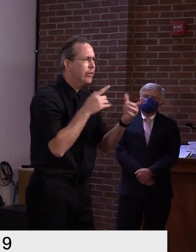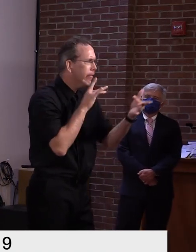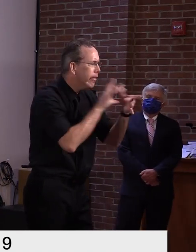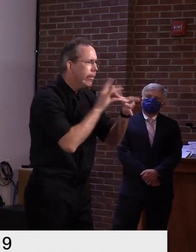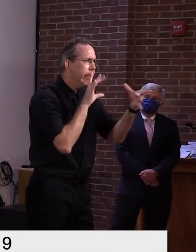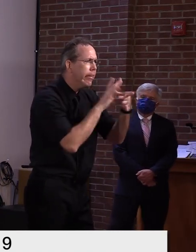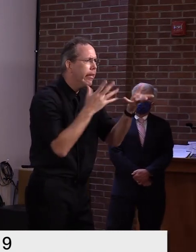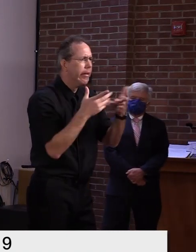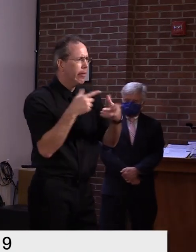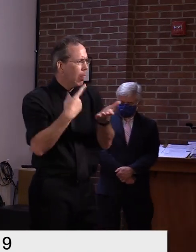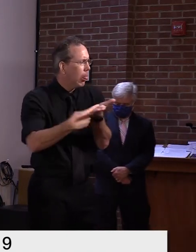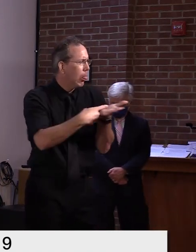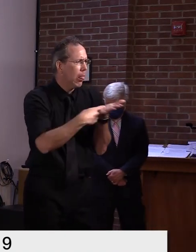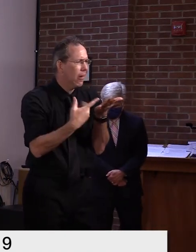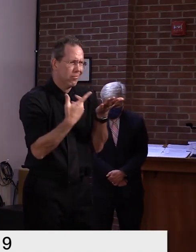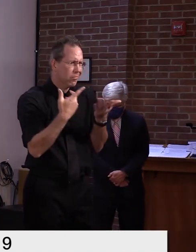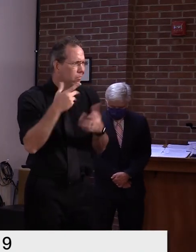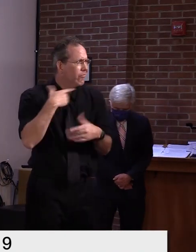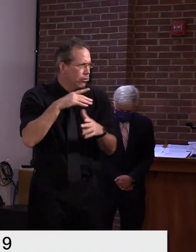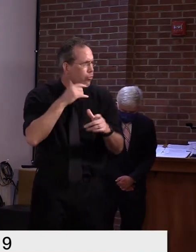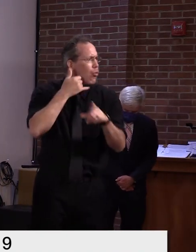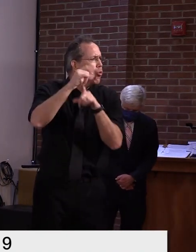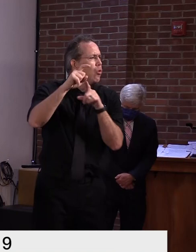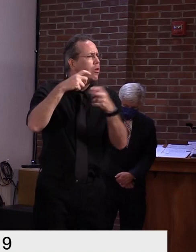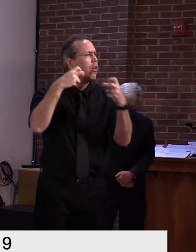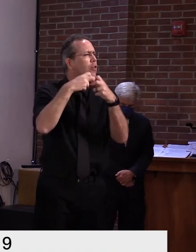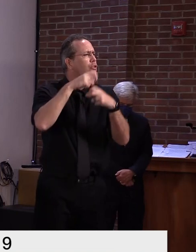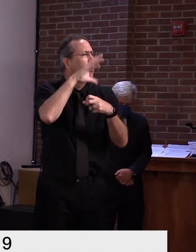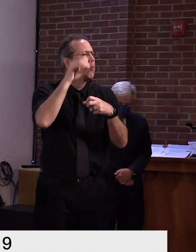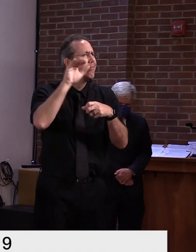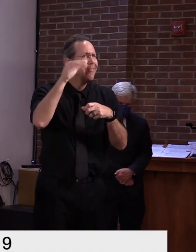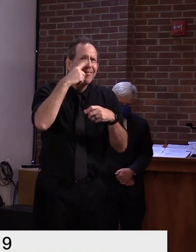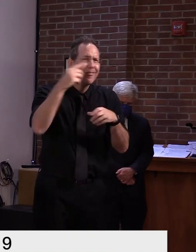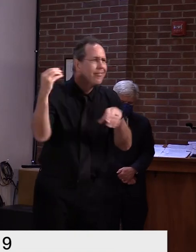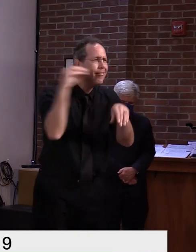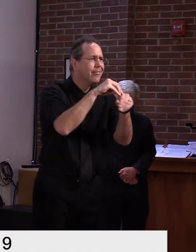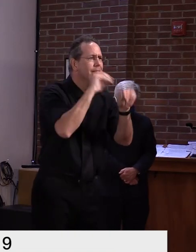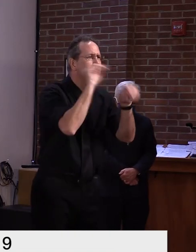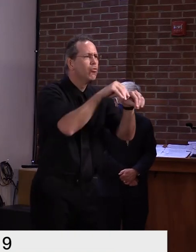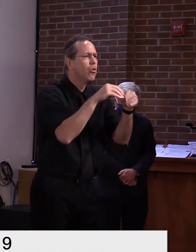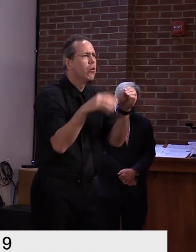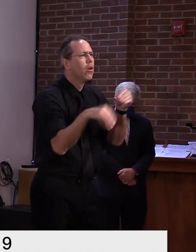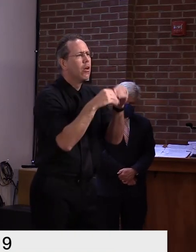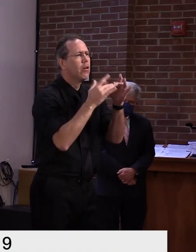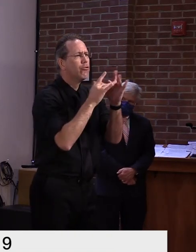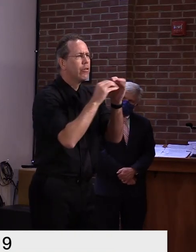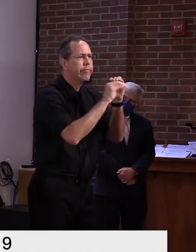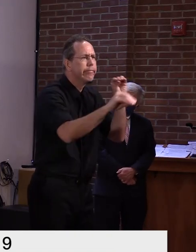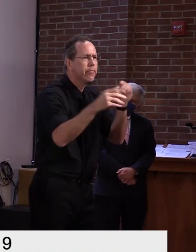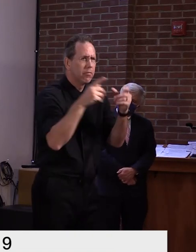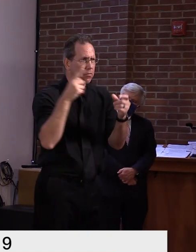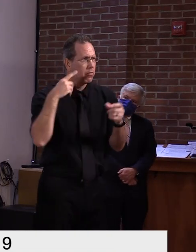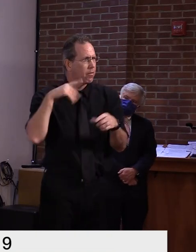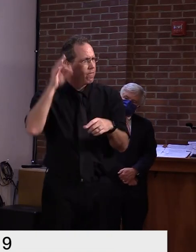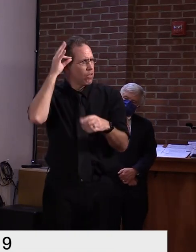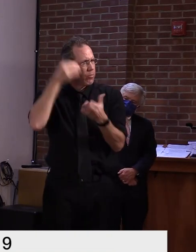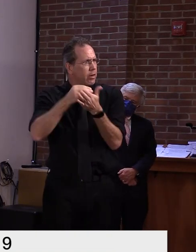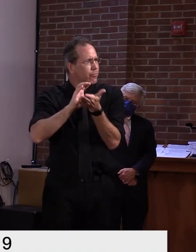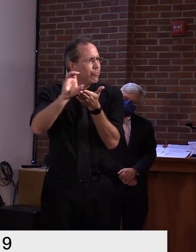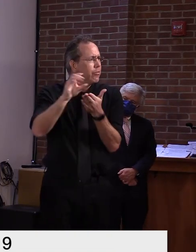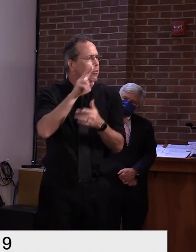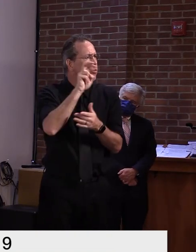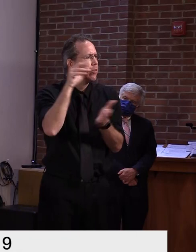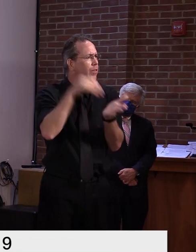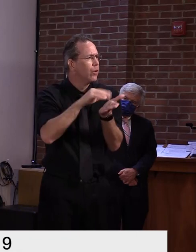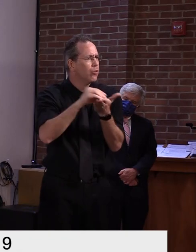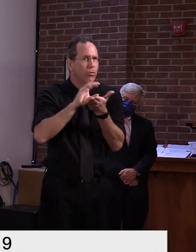find out if there's an area where we can assist in another way or we can spur these cases along